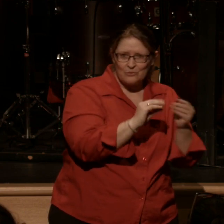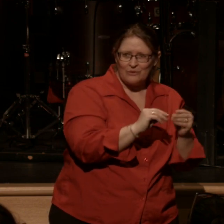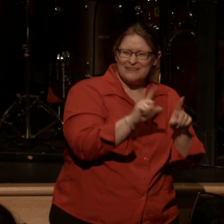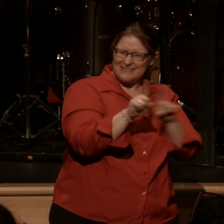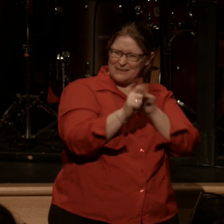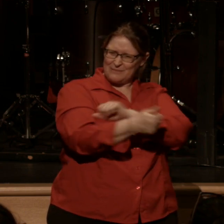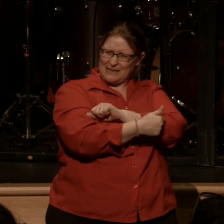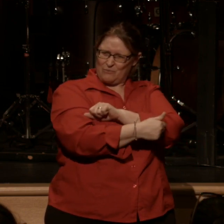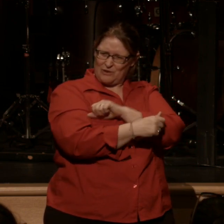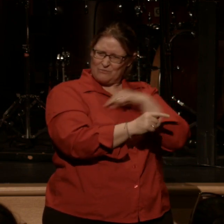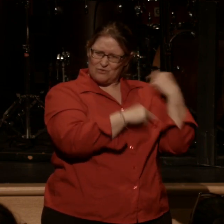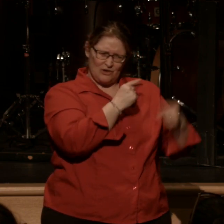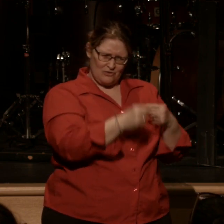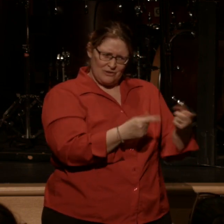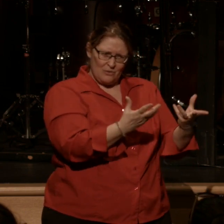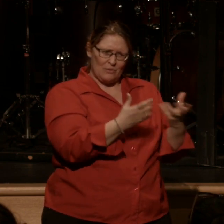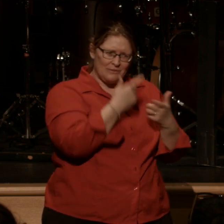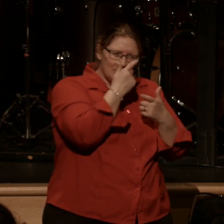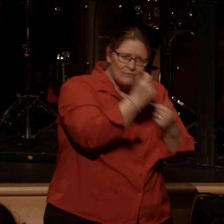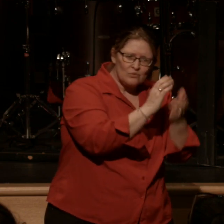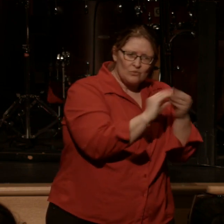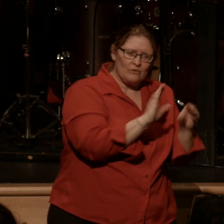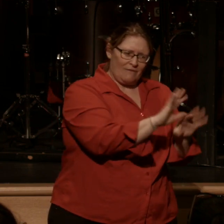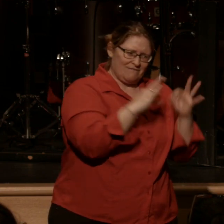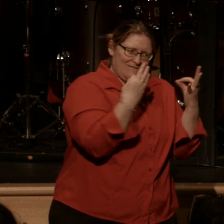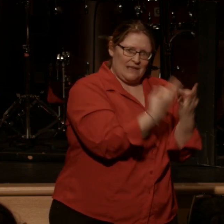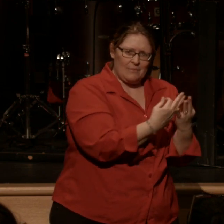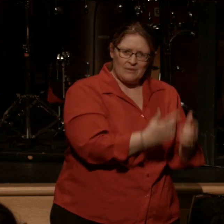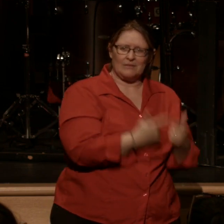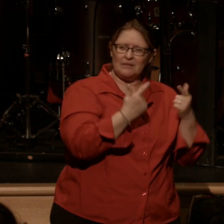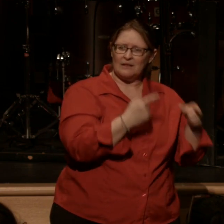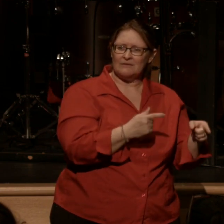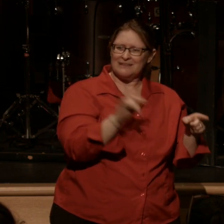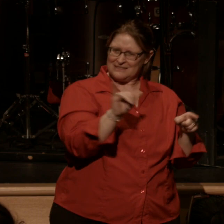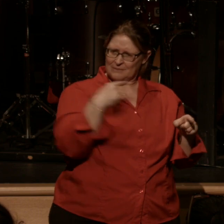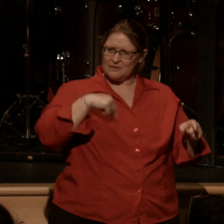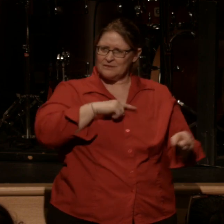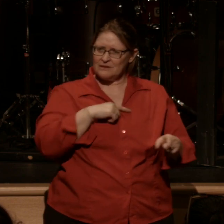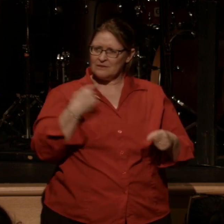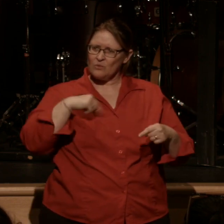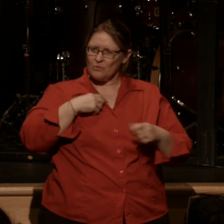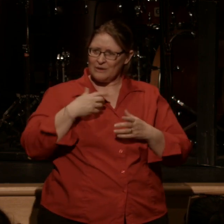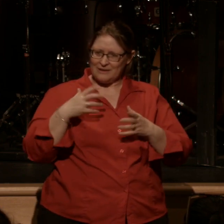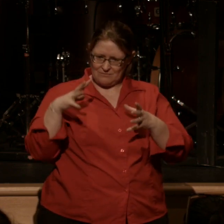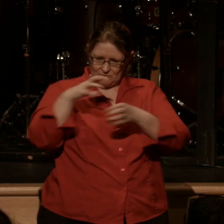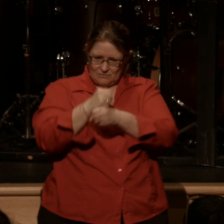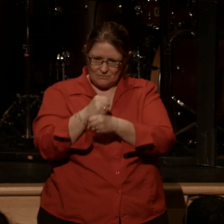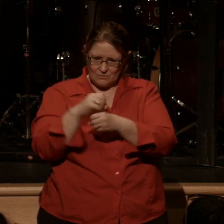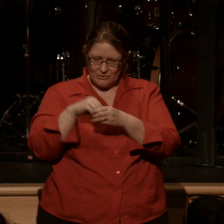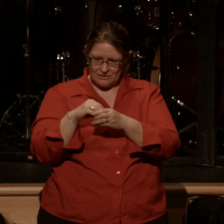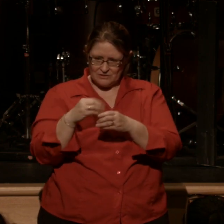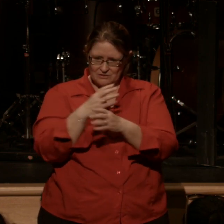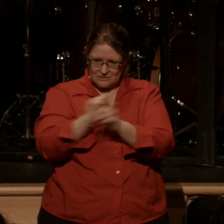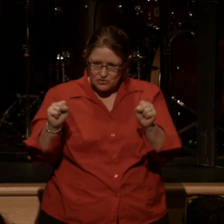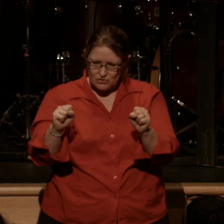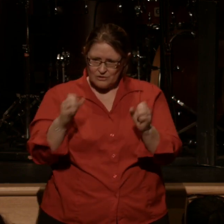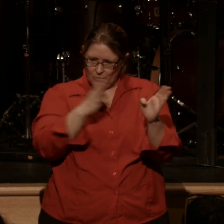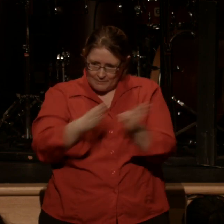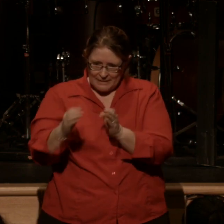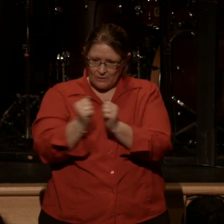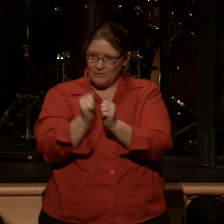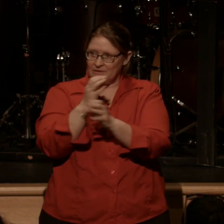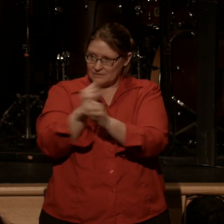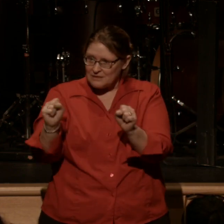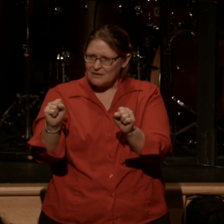Abraham's generation. And it's true for us too. We invest in security. We plan for security.